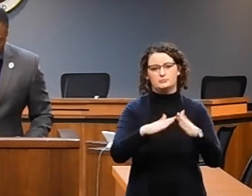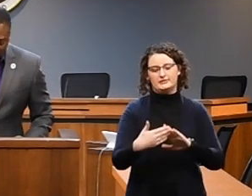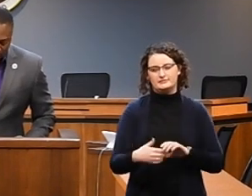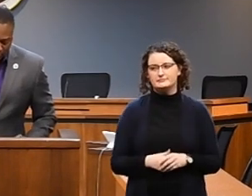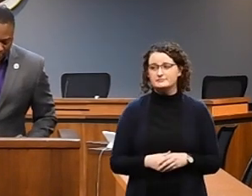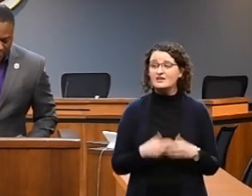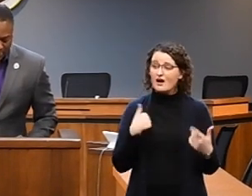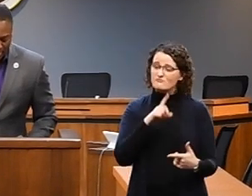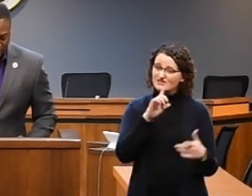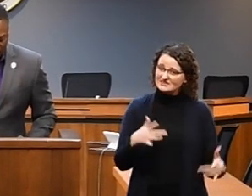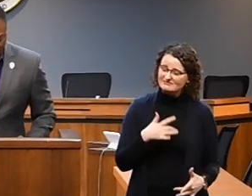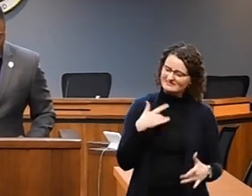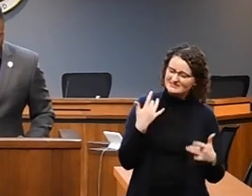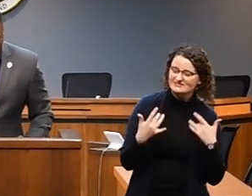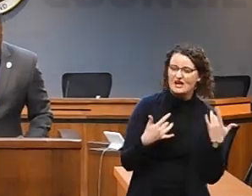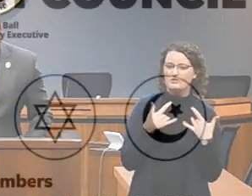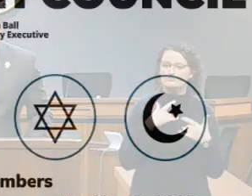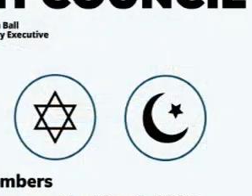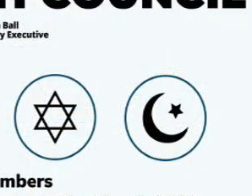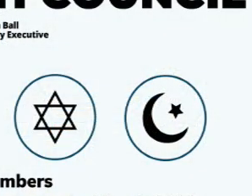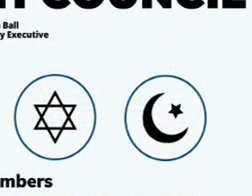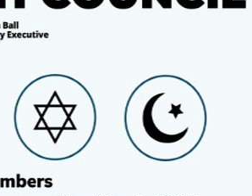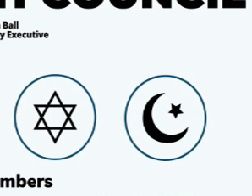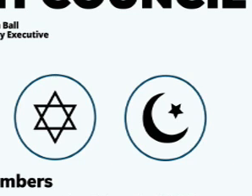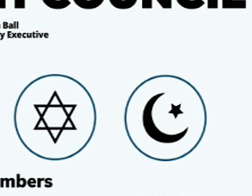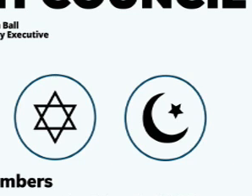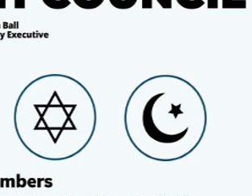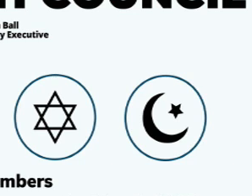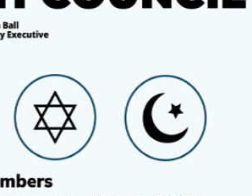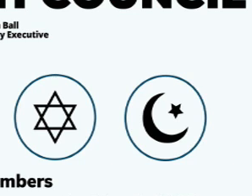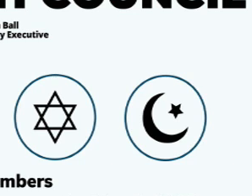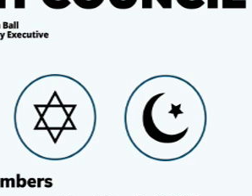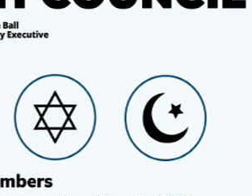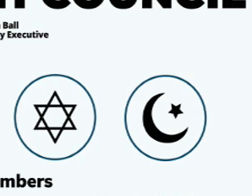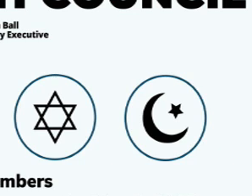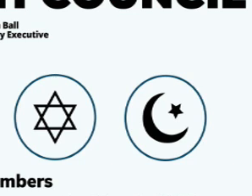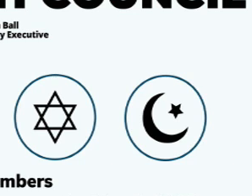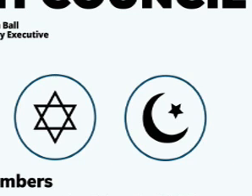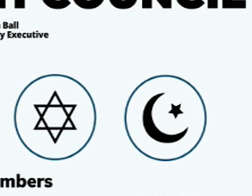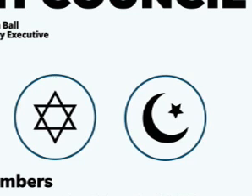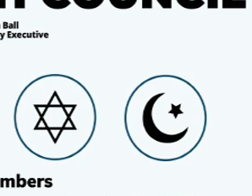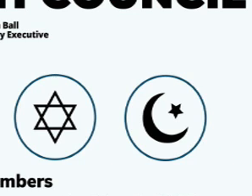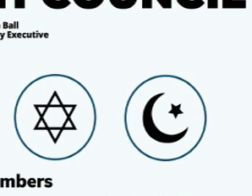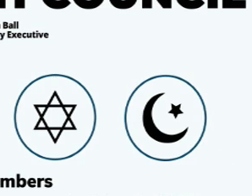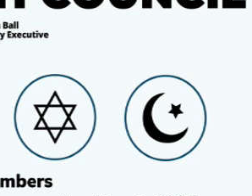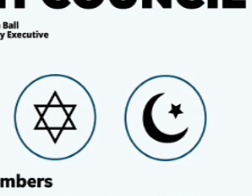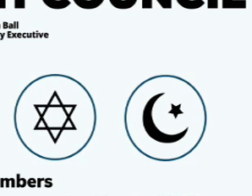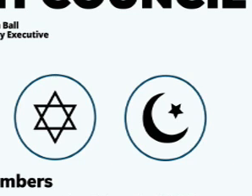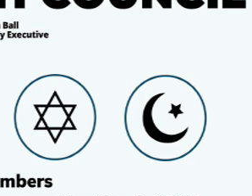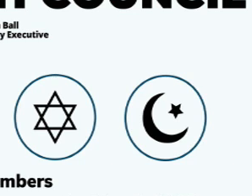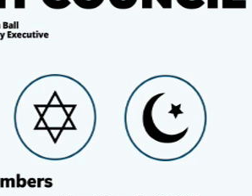I'm excited to officially establish the Howard County Interfaith Advisory Council. This